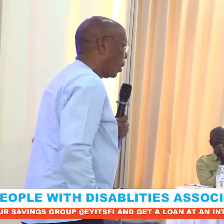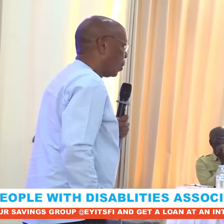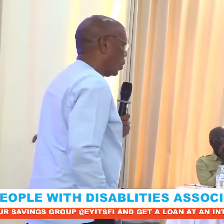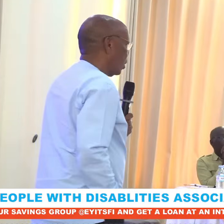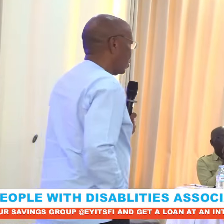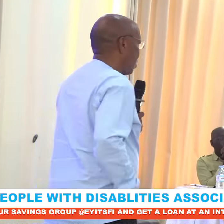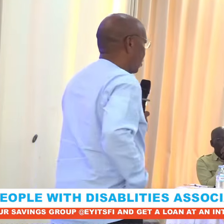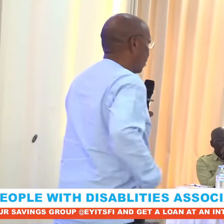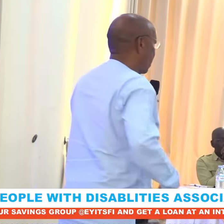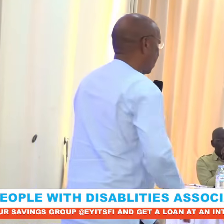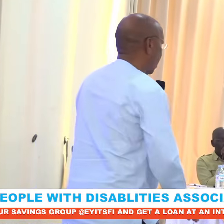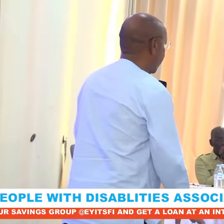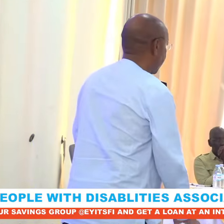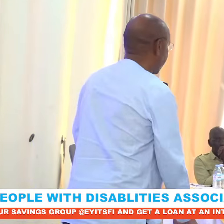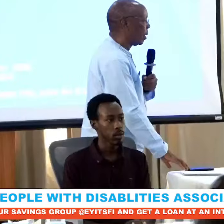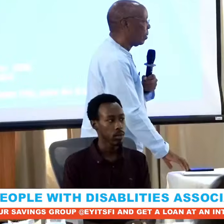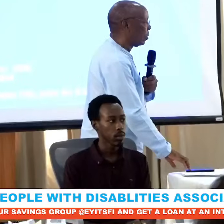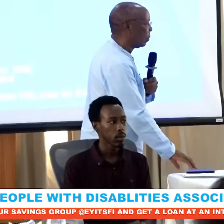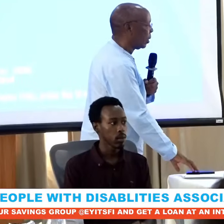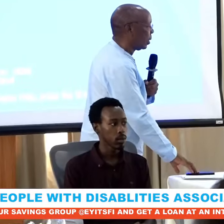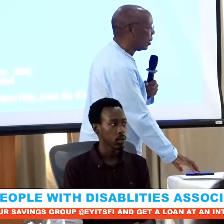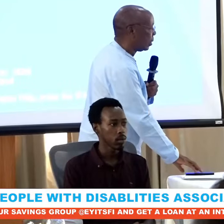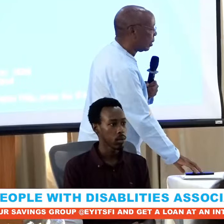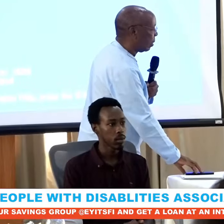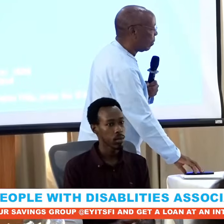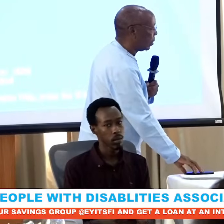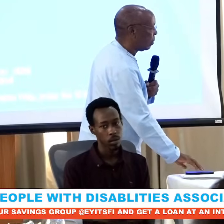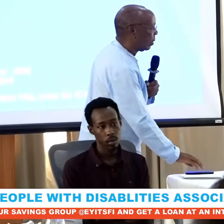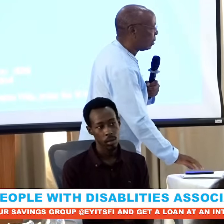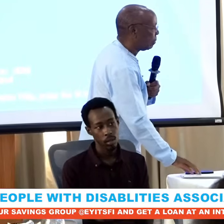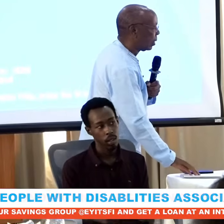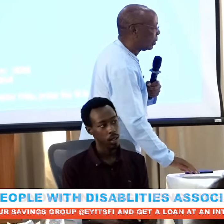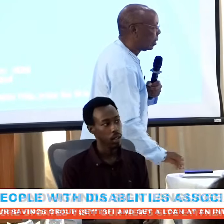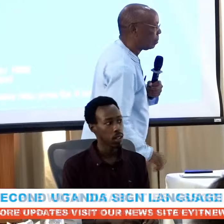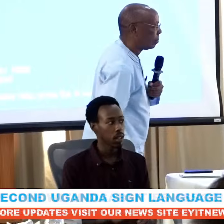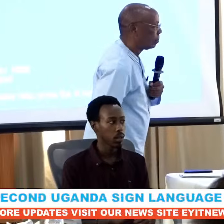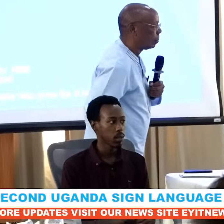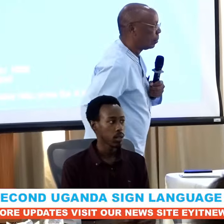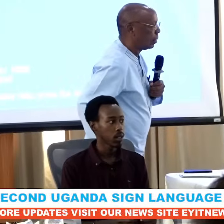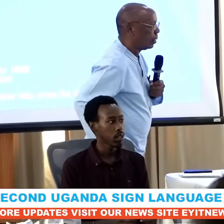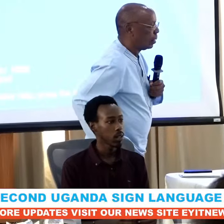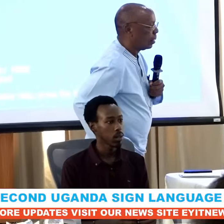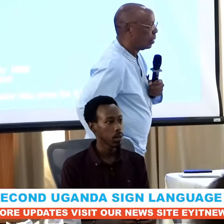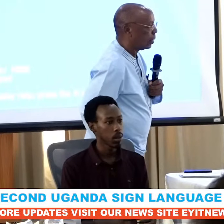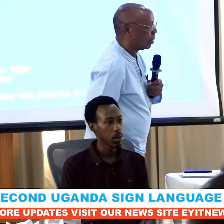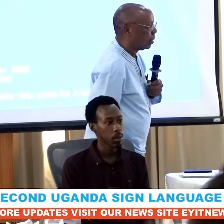my colleagues, members of staff, whom I usually address by their first name,